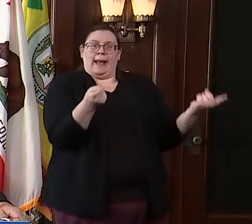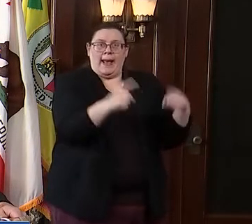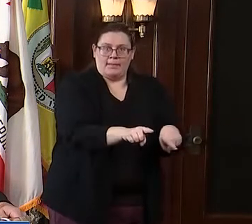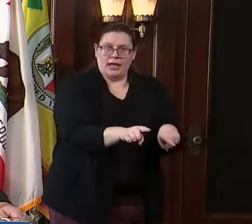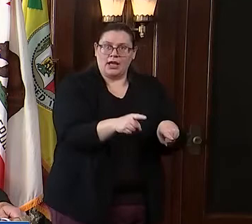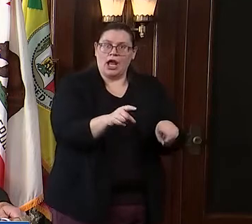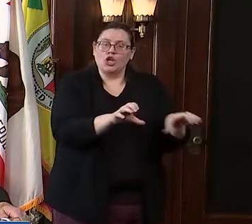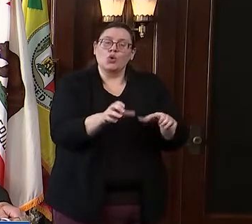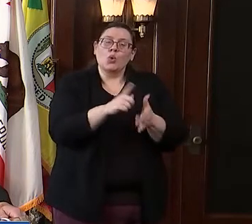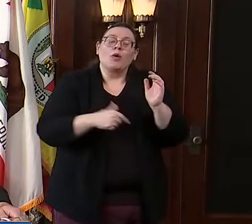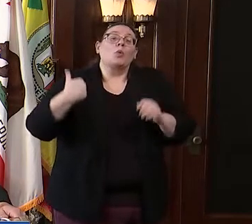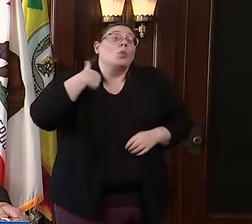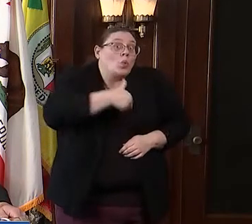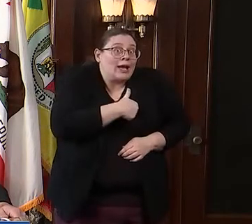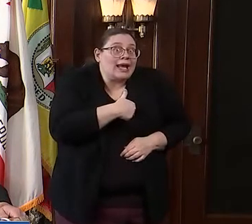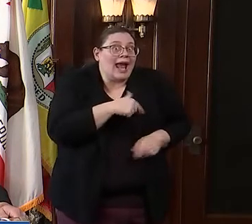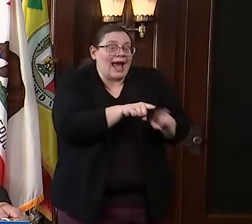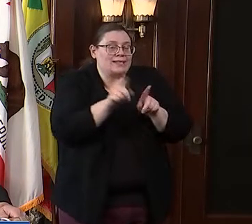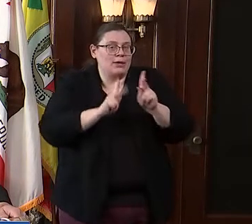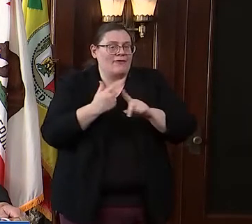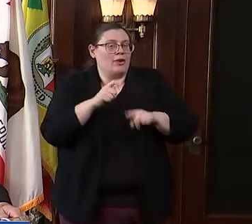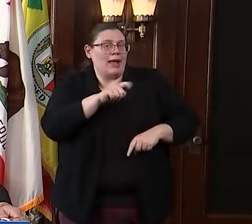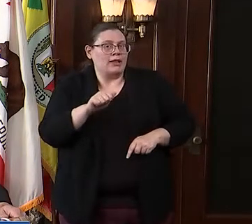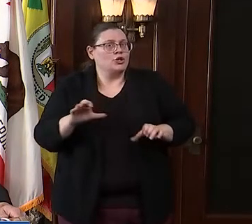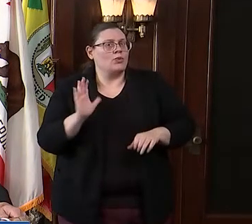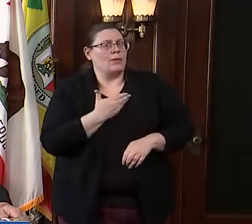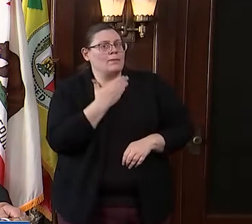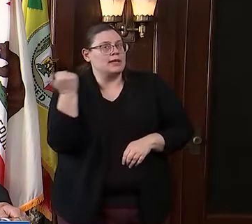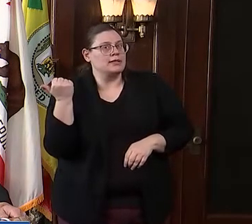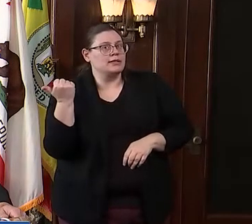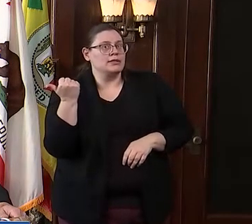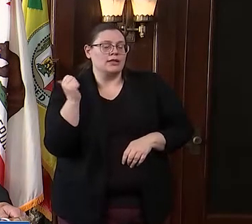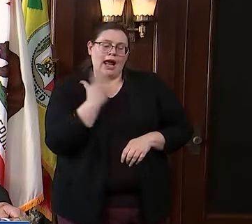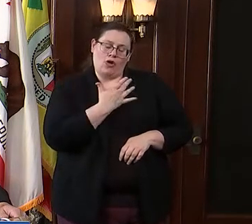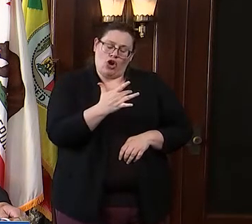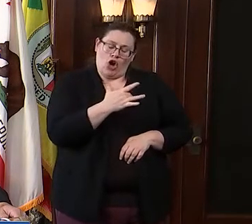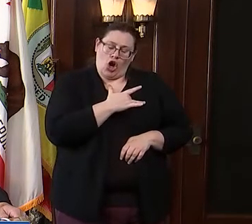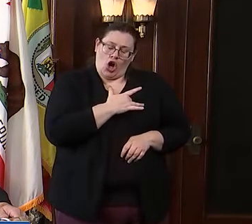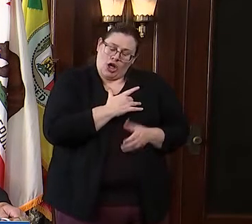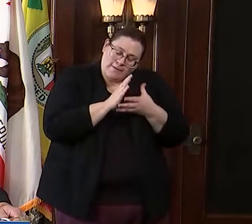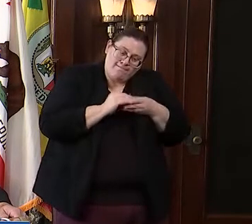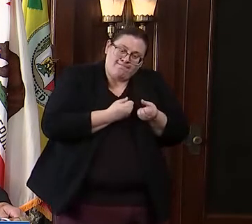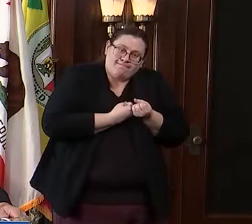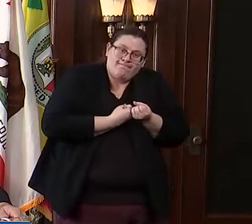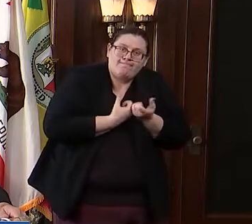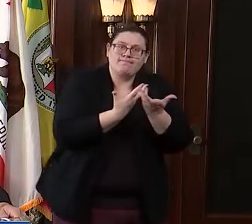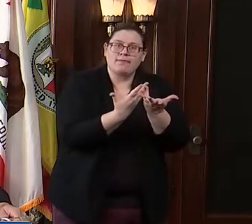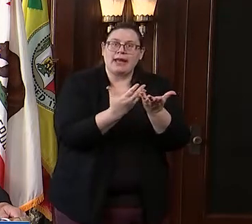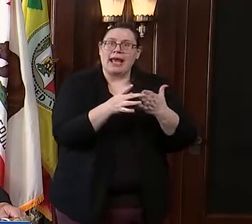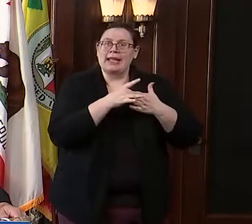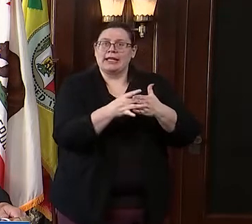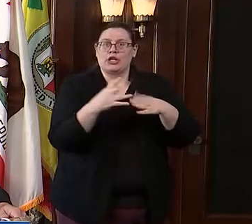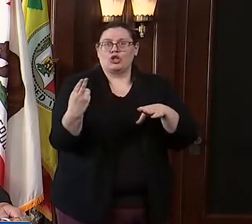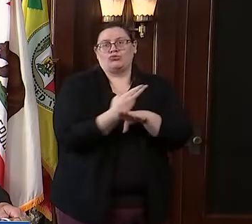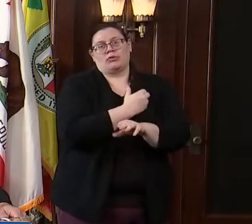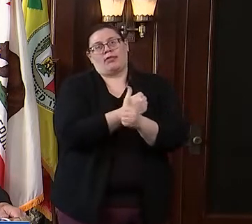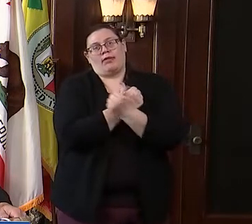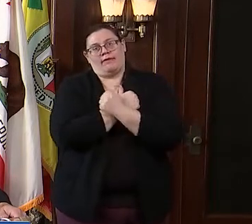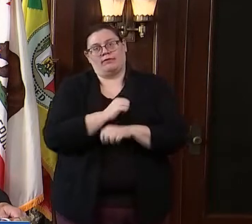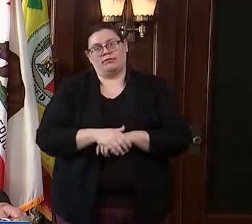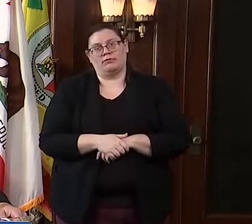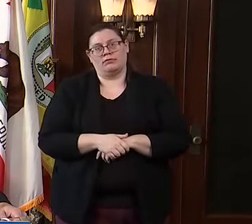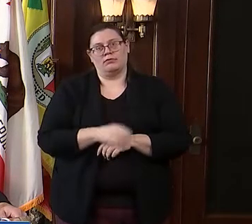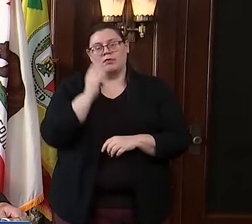do best: speak from our heart and lead with love. So tonight, let